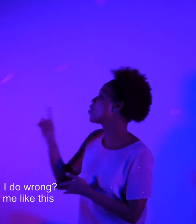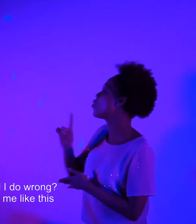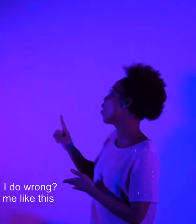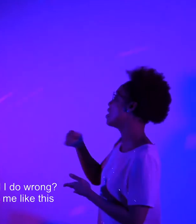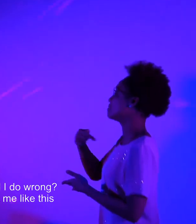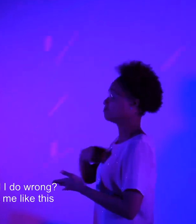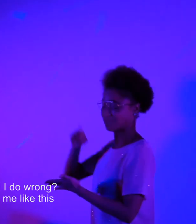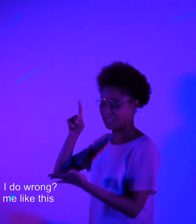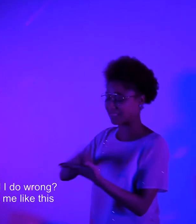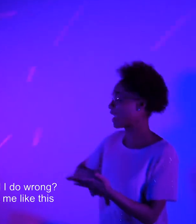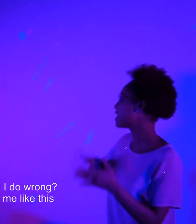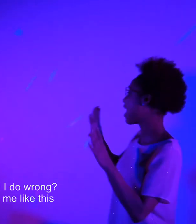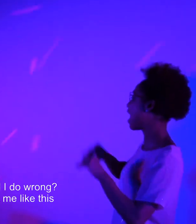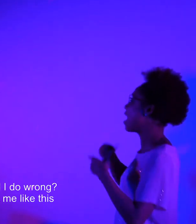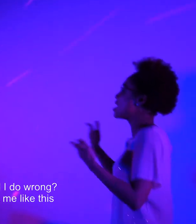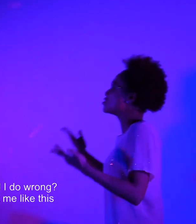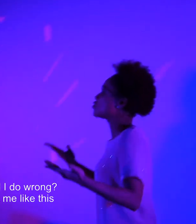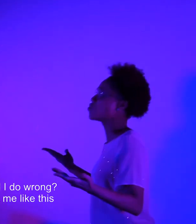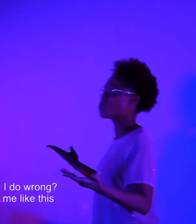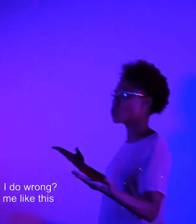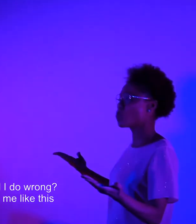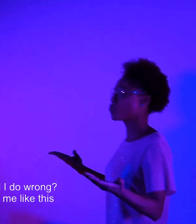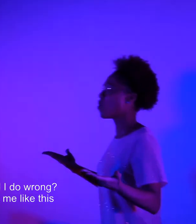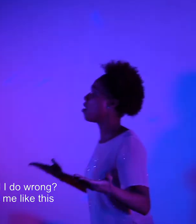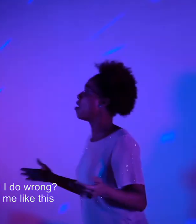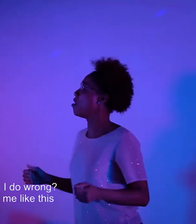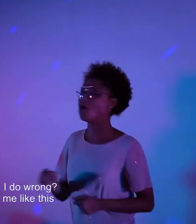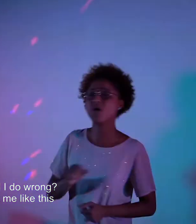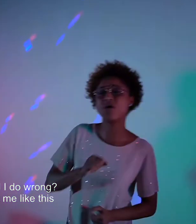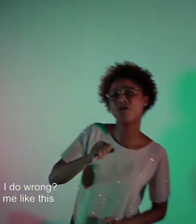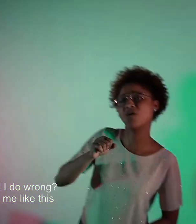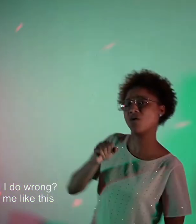Tell me what did I do